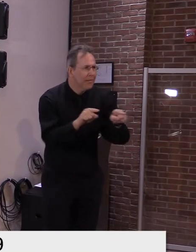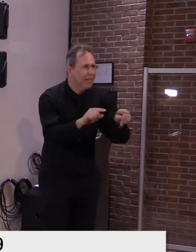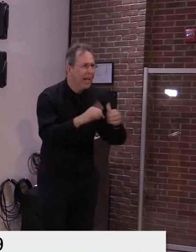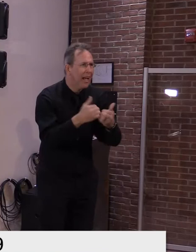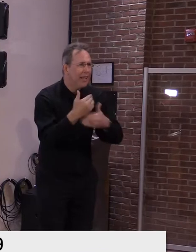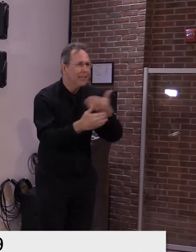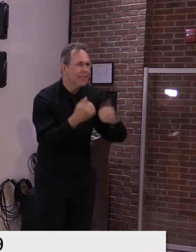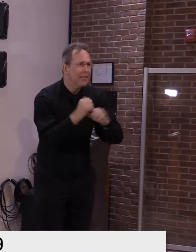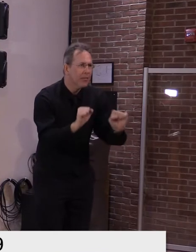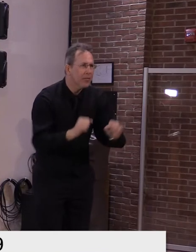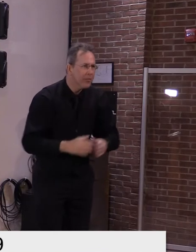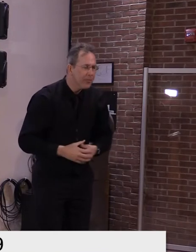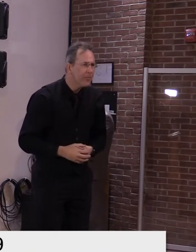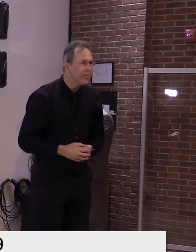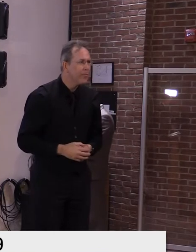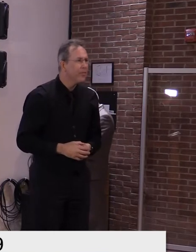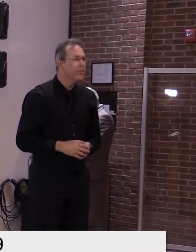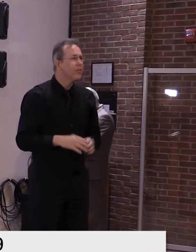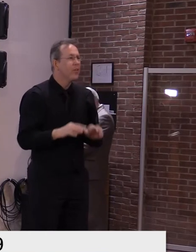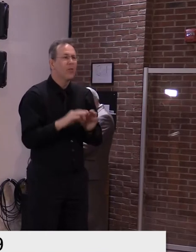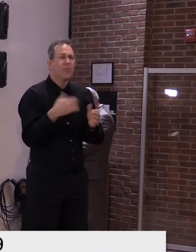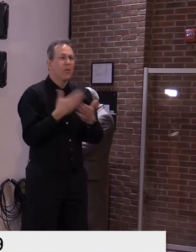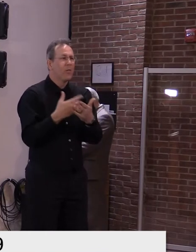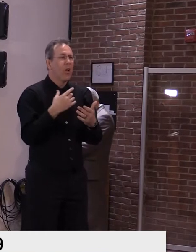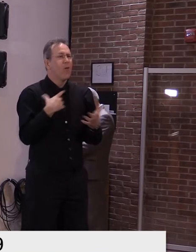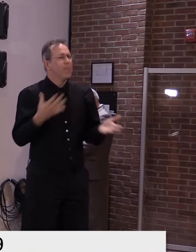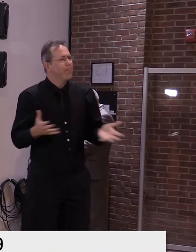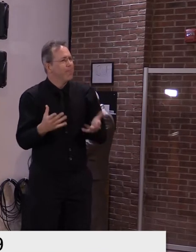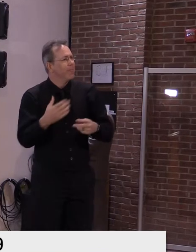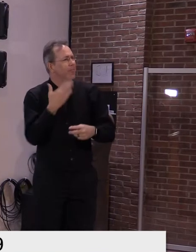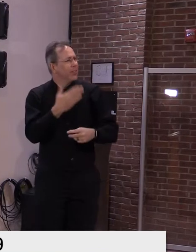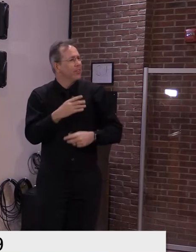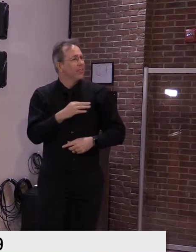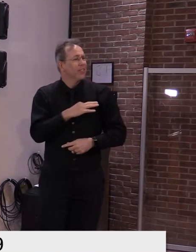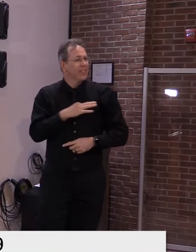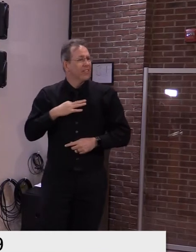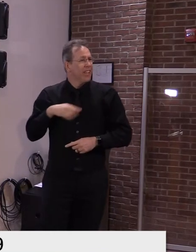to the staff as well, it's worth the effort to enforce.